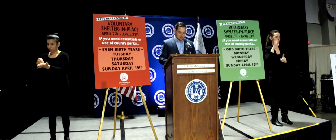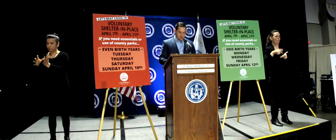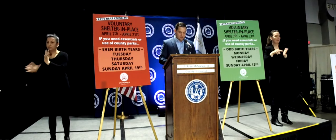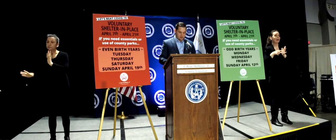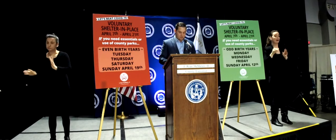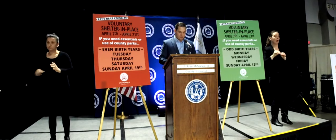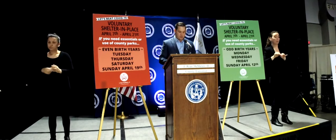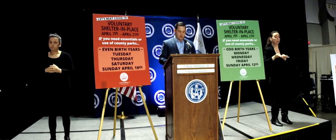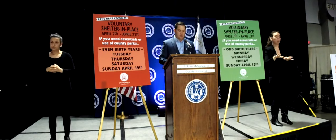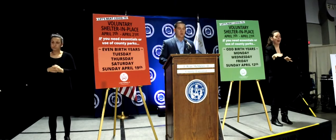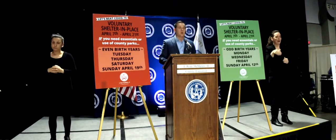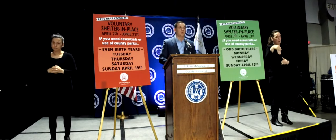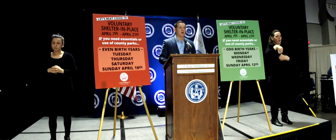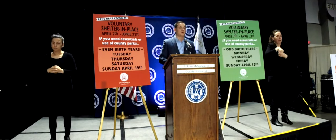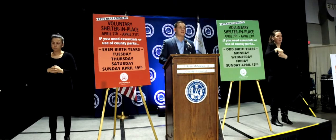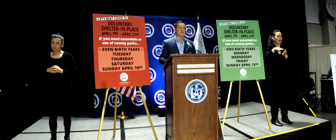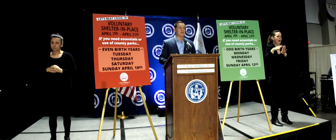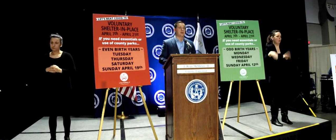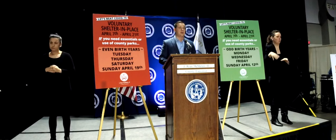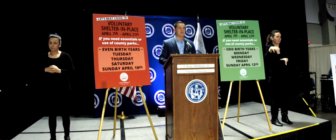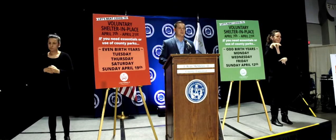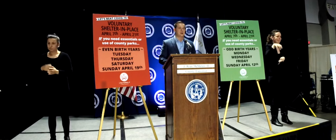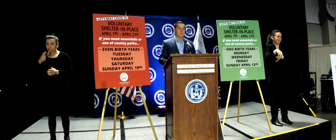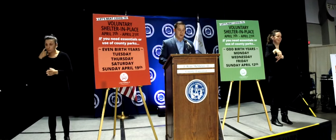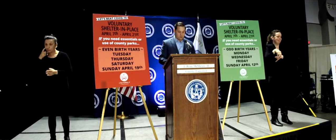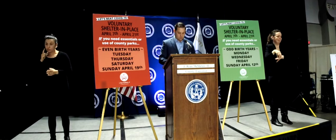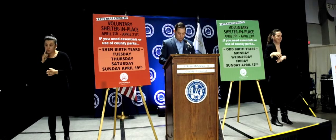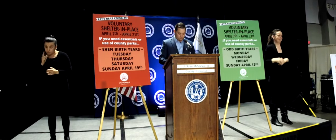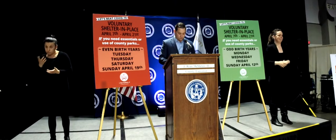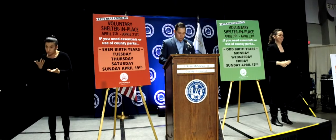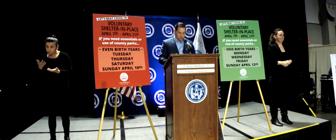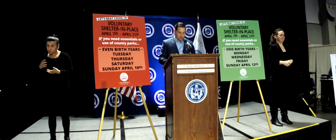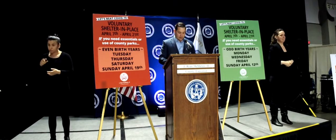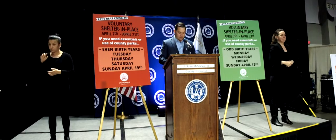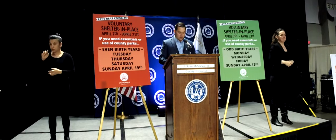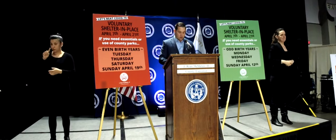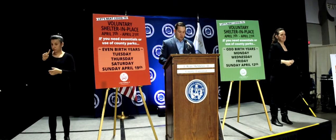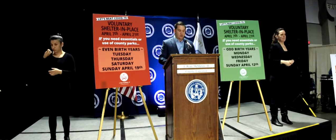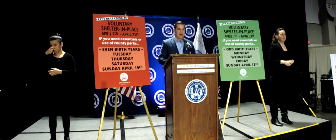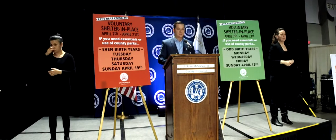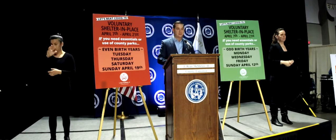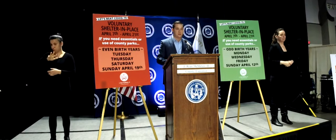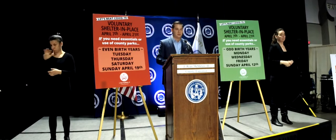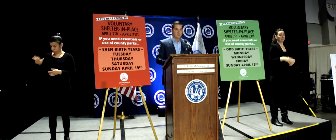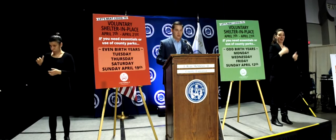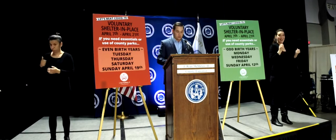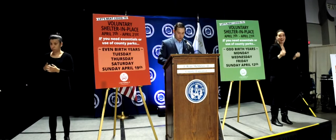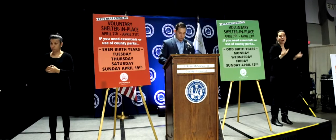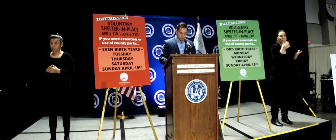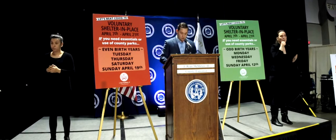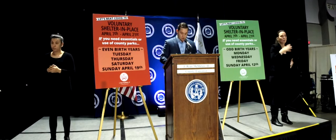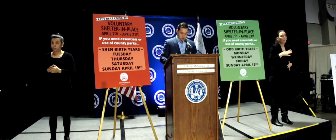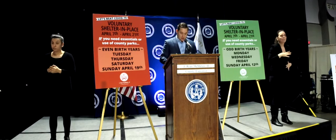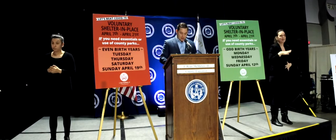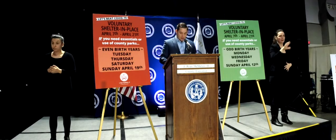199 cases are female, 178 cases are male. 11 are under 19 years of